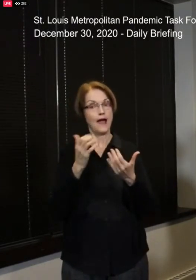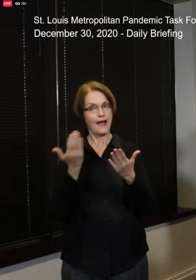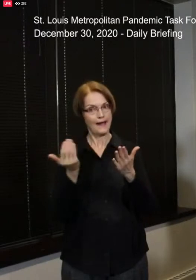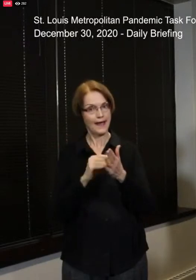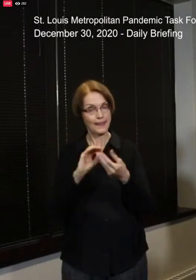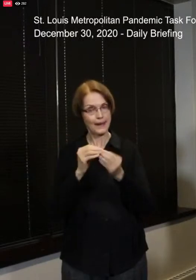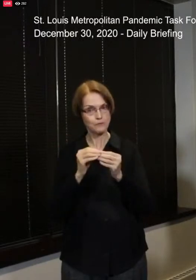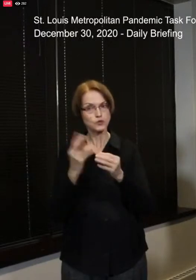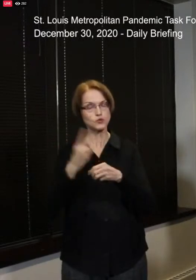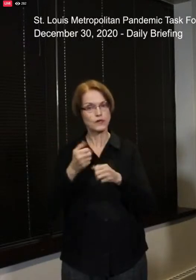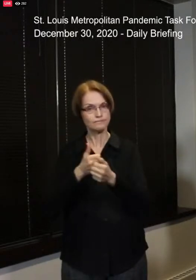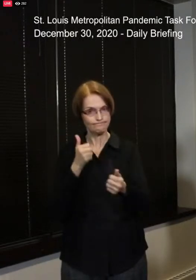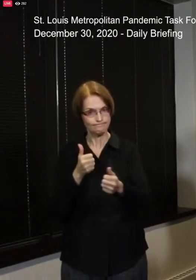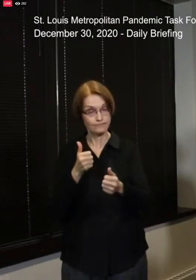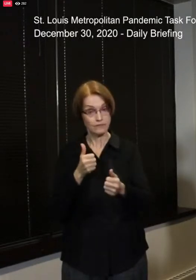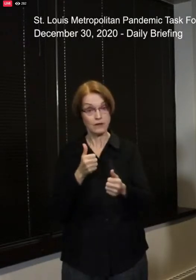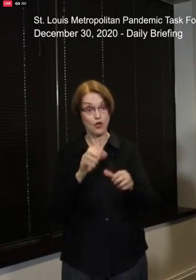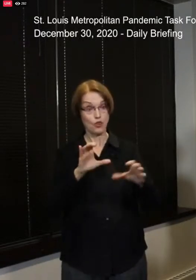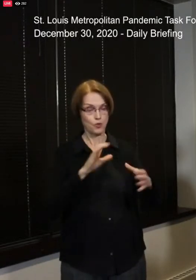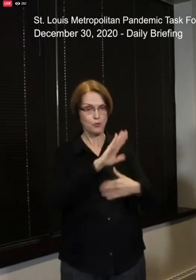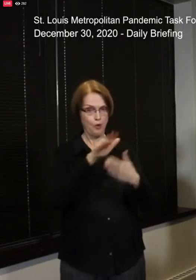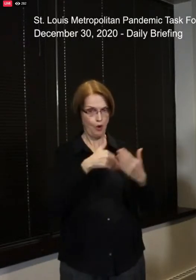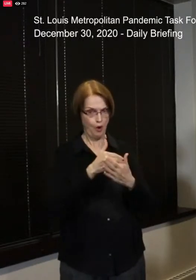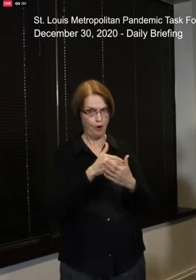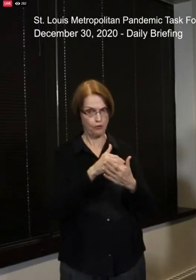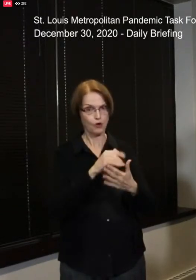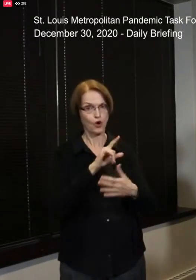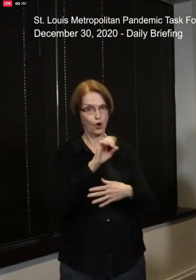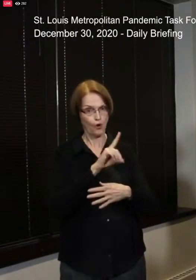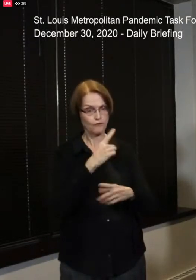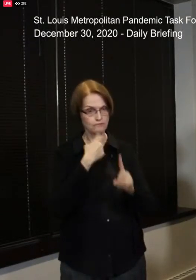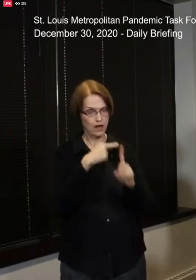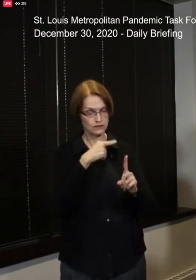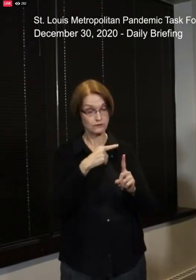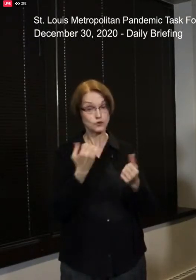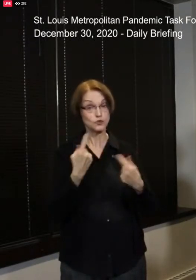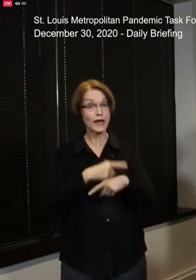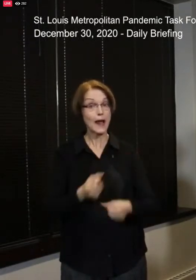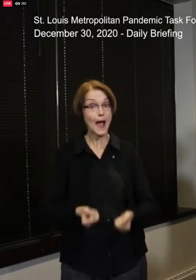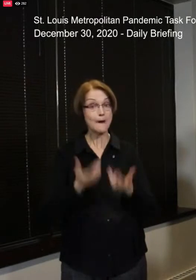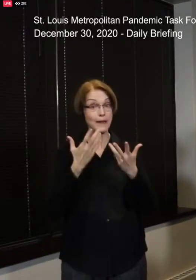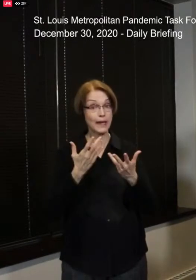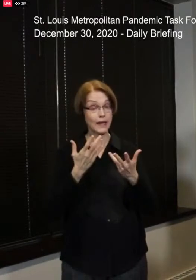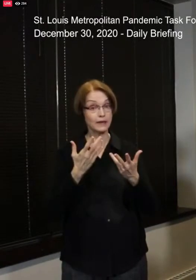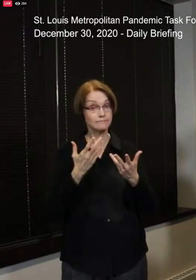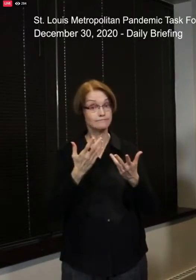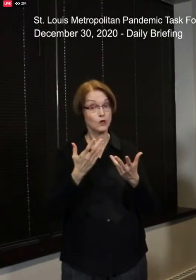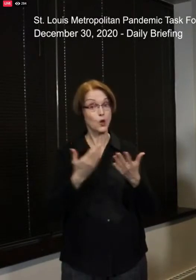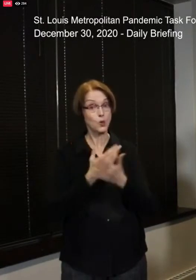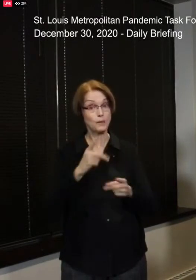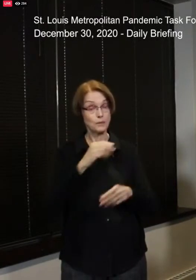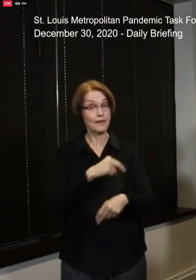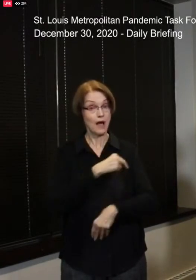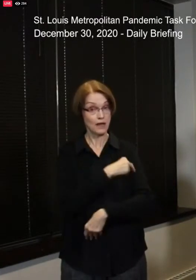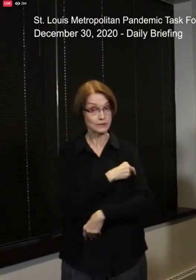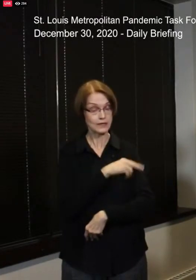all COVID positive patients. Our daily admission that we're reporting today is 98, and